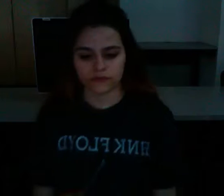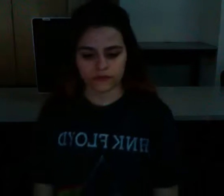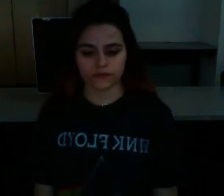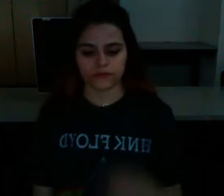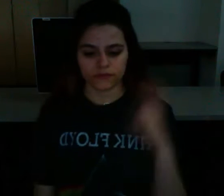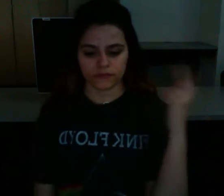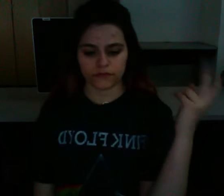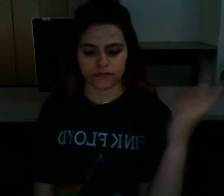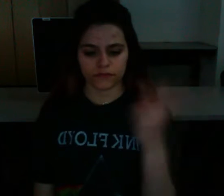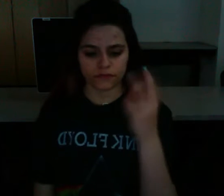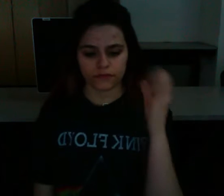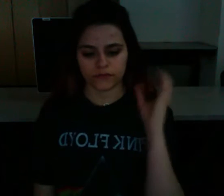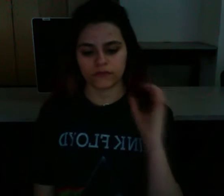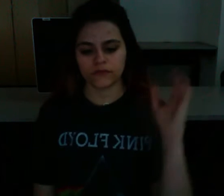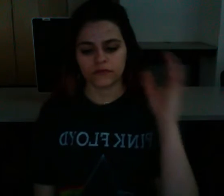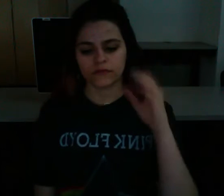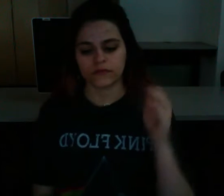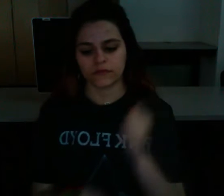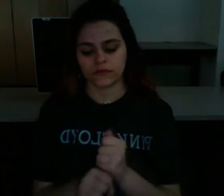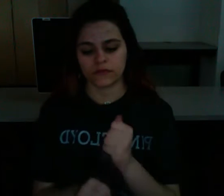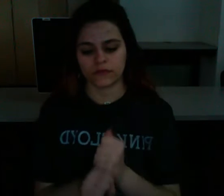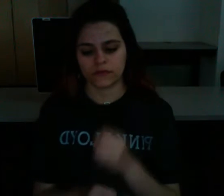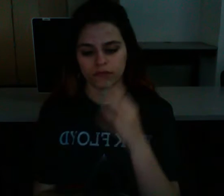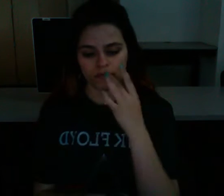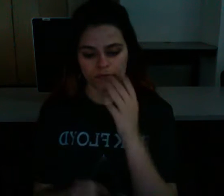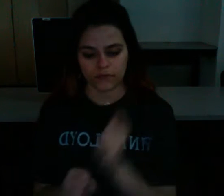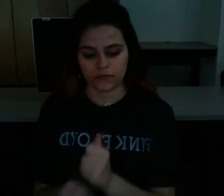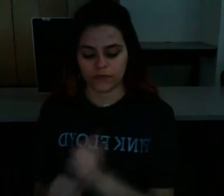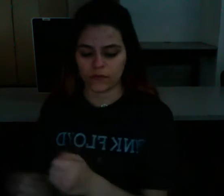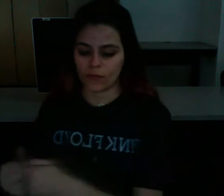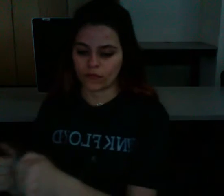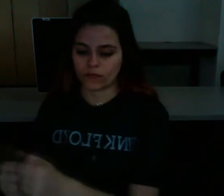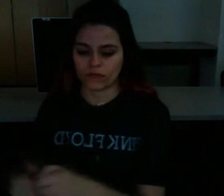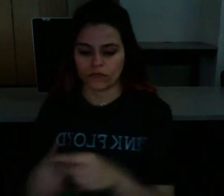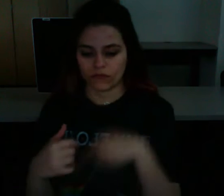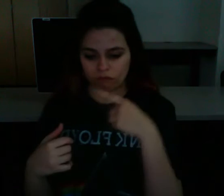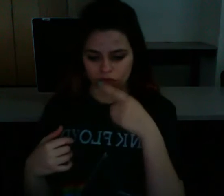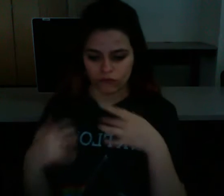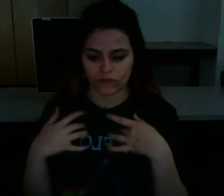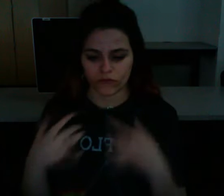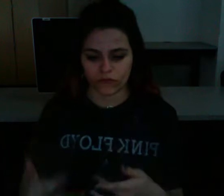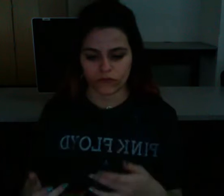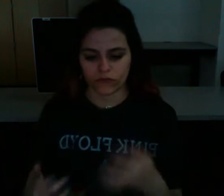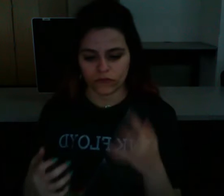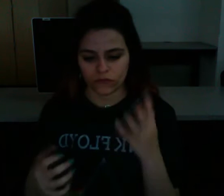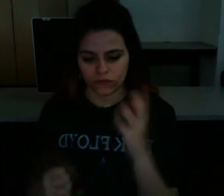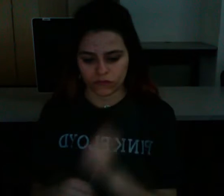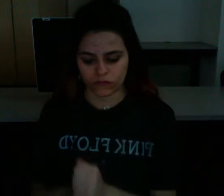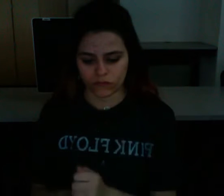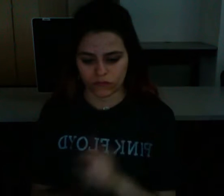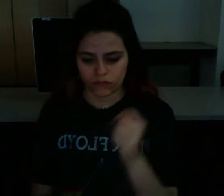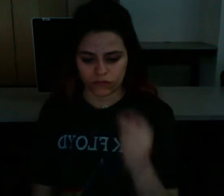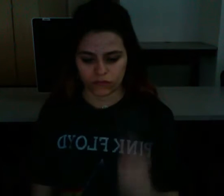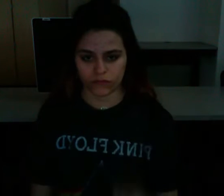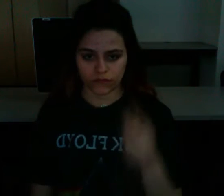go up to Effect, Pathfinder, Hard Mix. But if I don't group these or target the layer, I'm going to get that error message again.